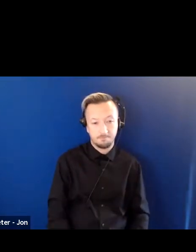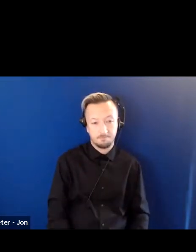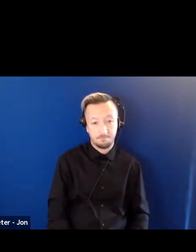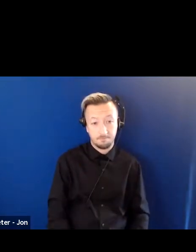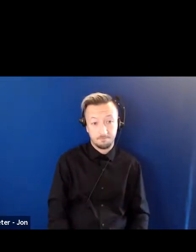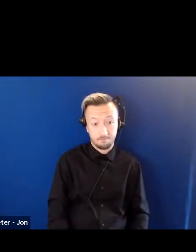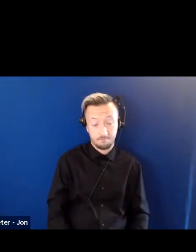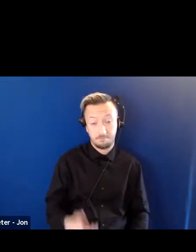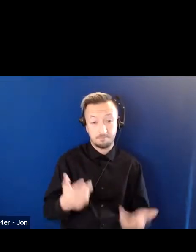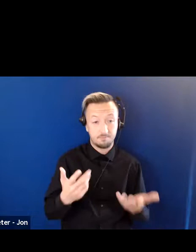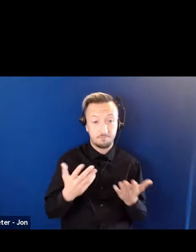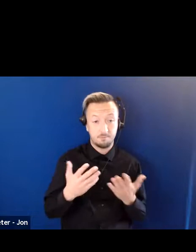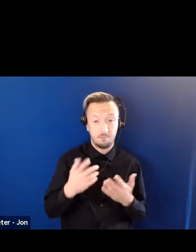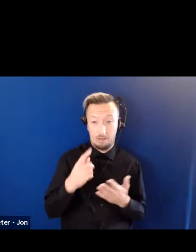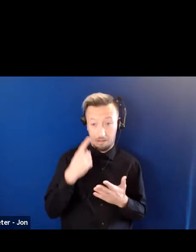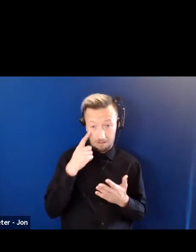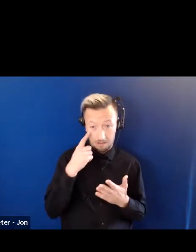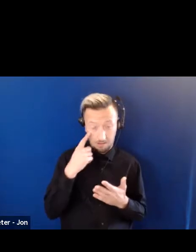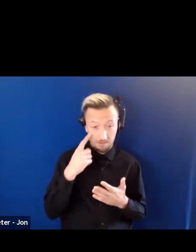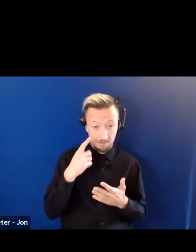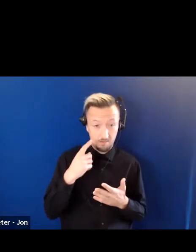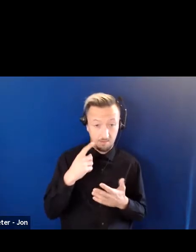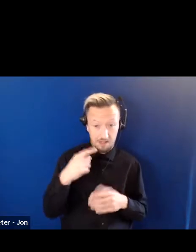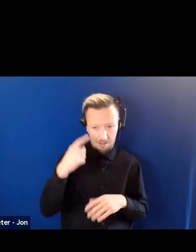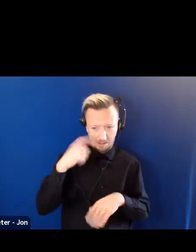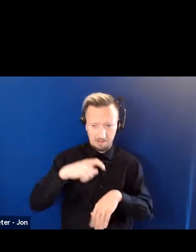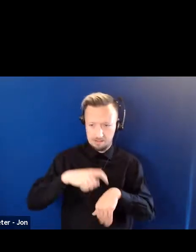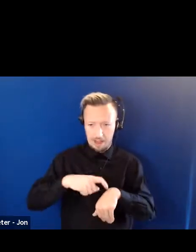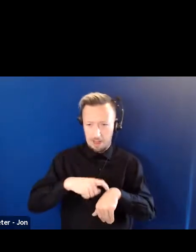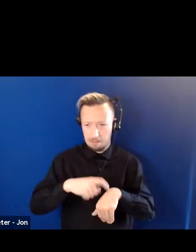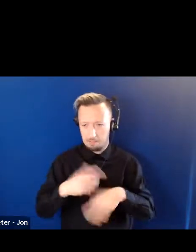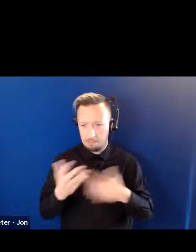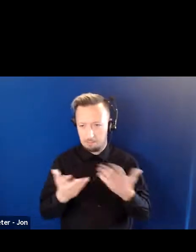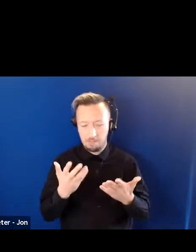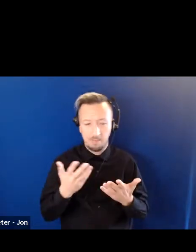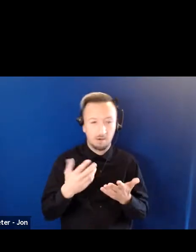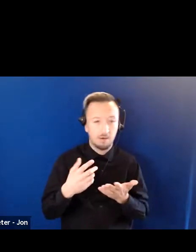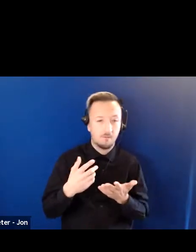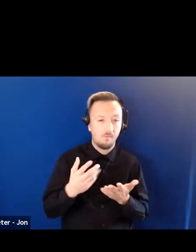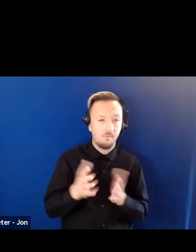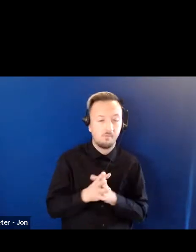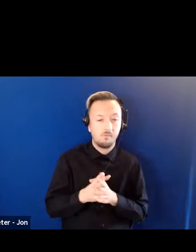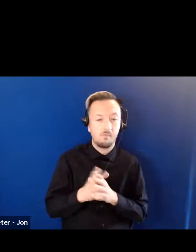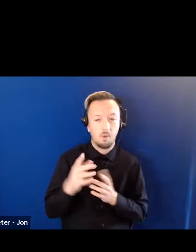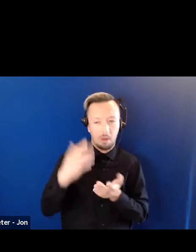We can I know the hour is far spent. We spent a lot of time kind of in this one area, but